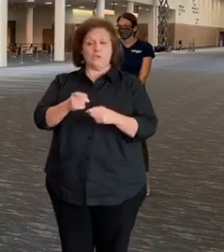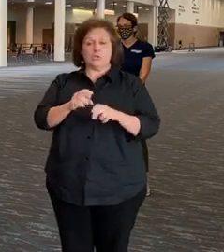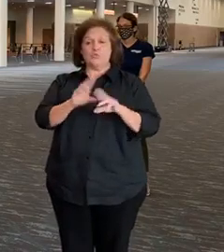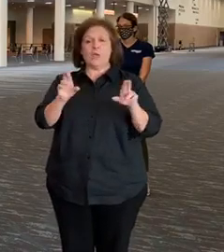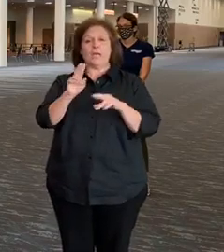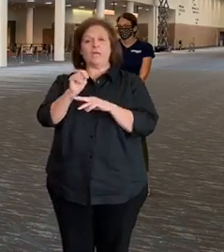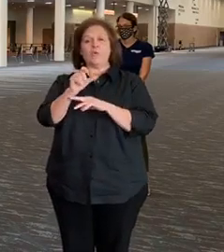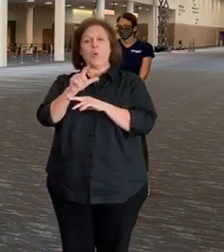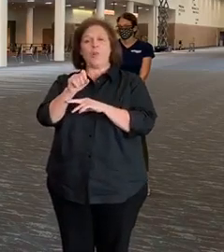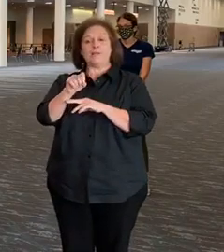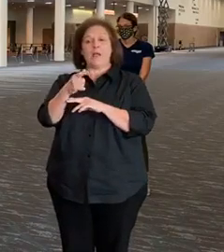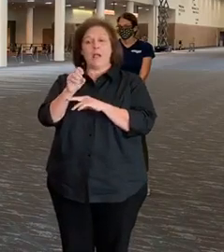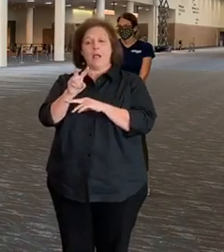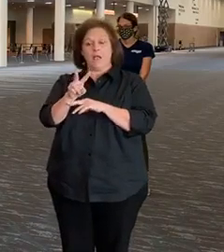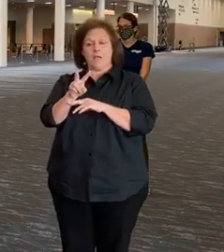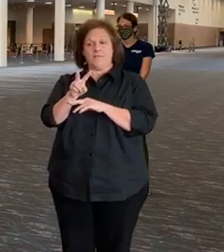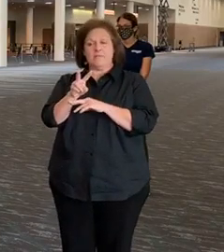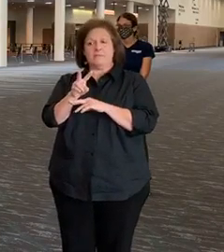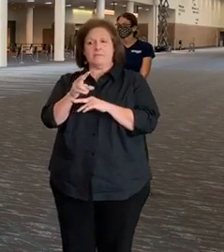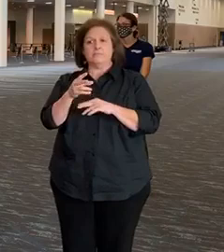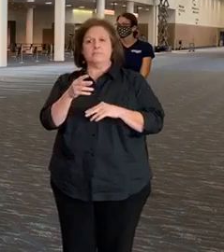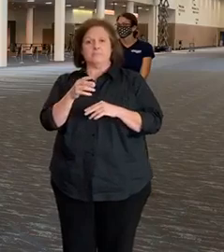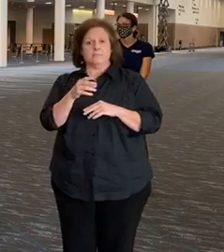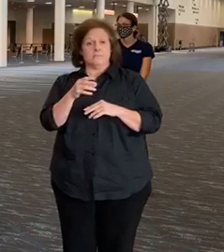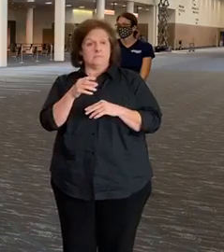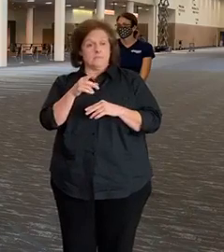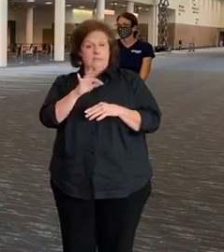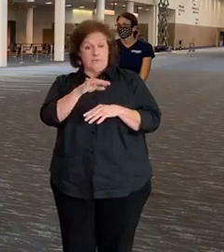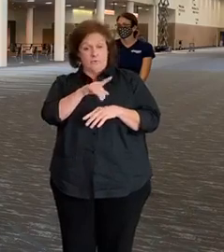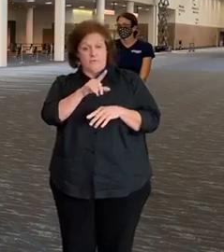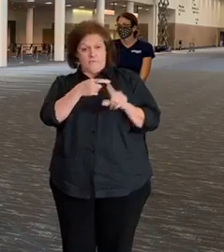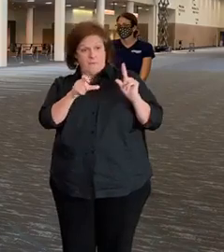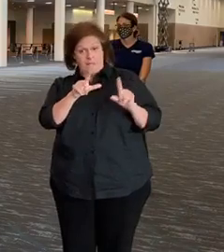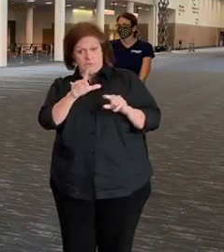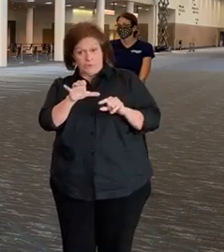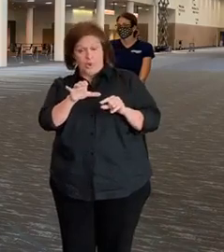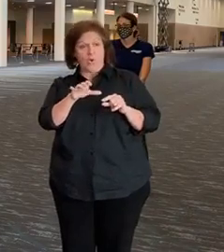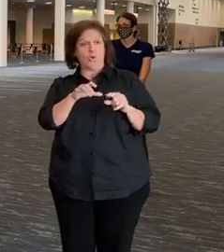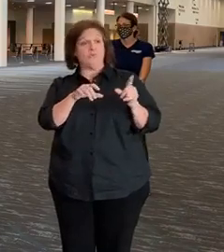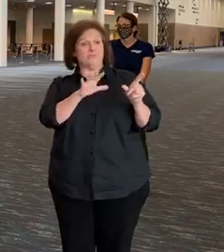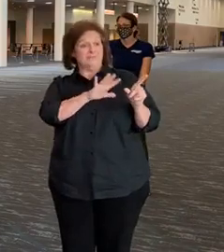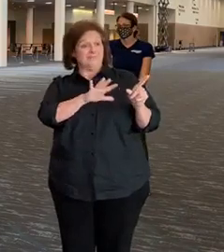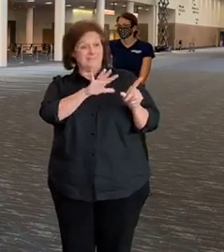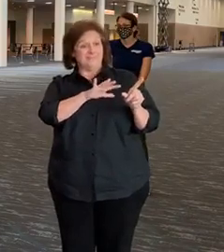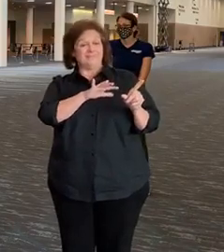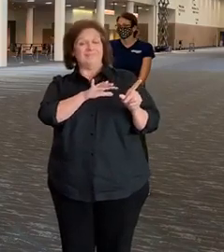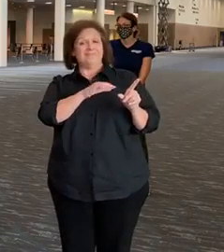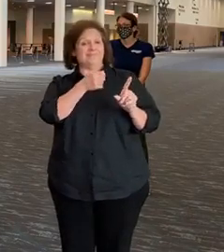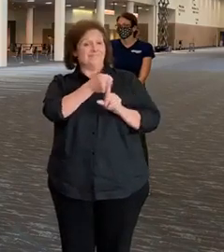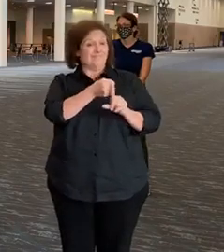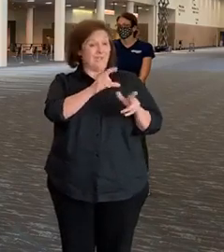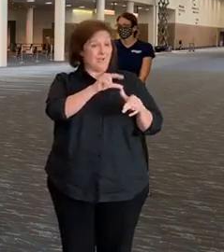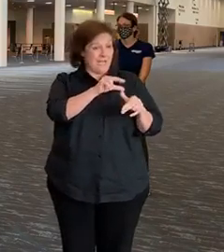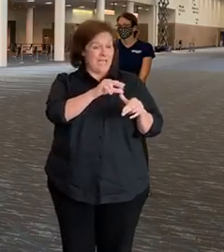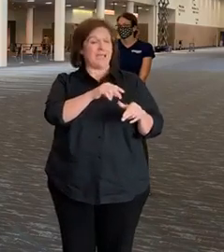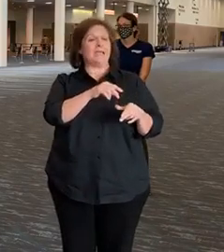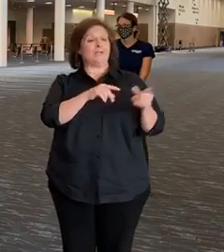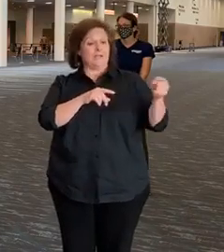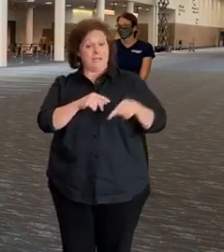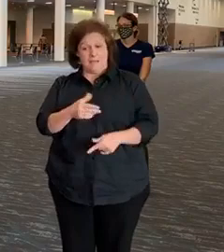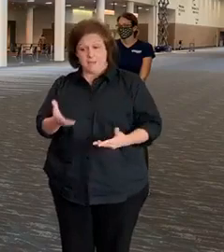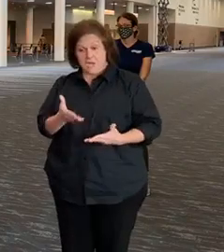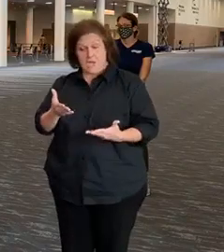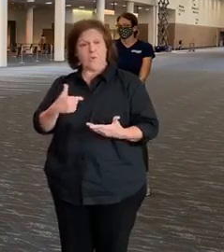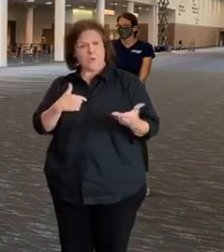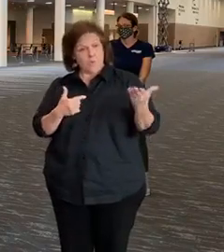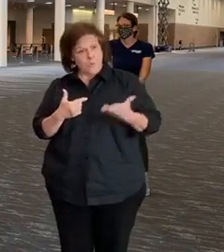at ready.nola.gov. Again, if you're from Lake Charles and from the affected area and you're here in our city, you are welcome. And we